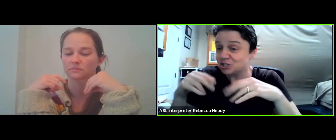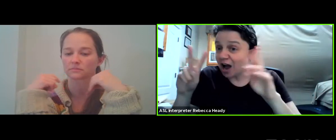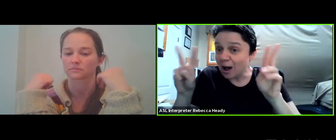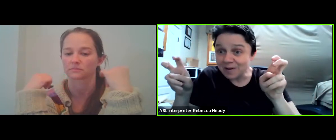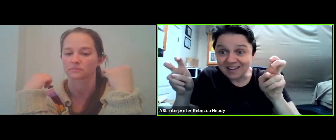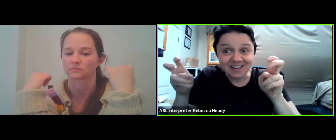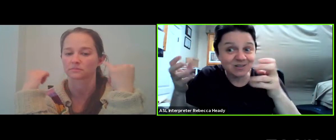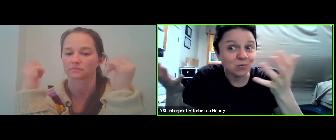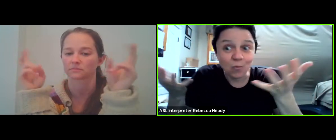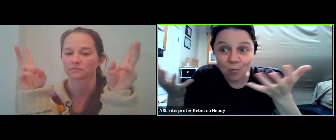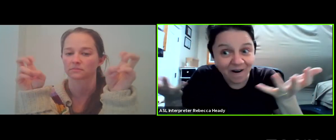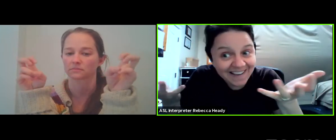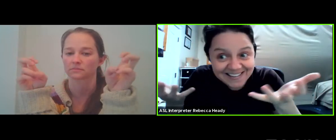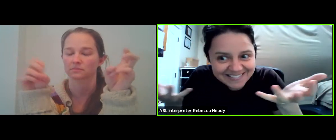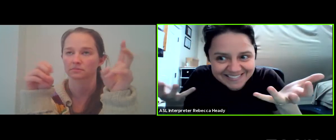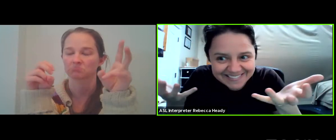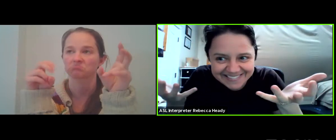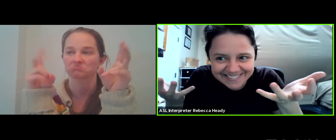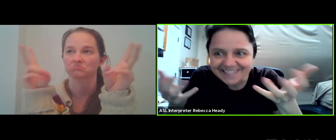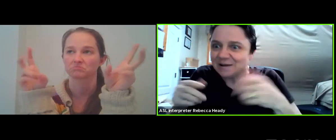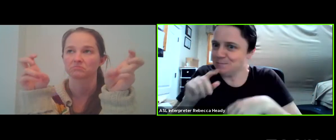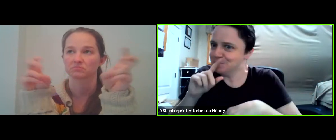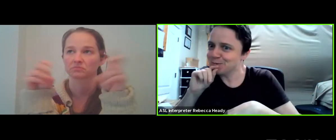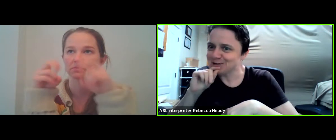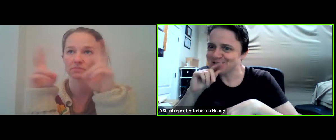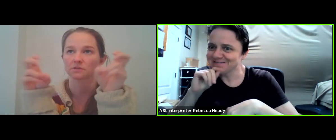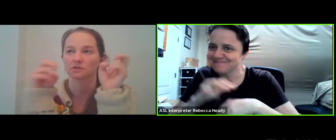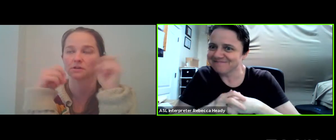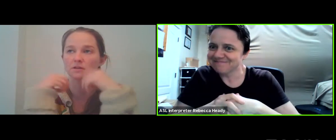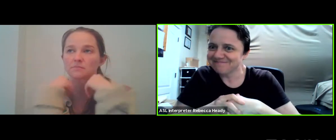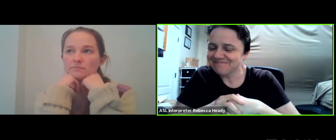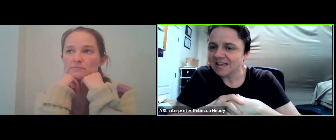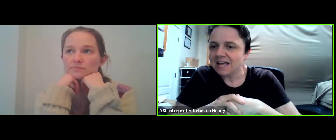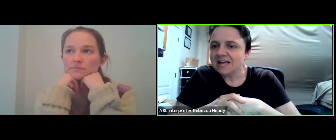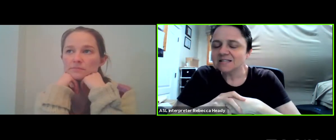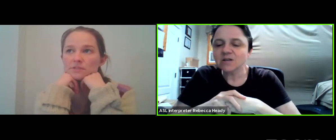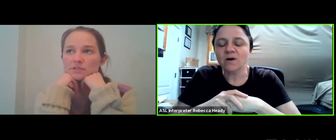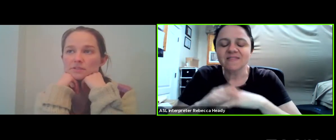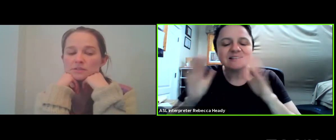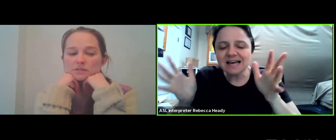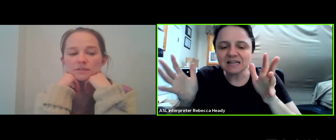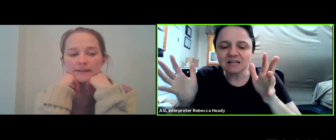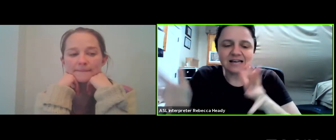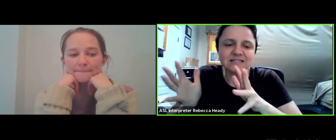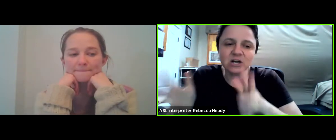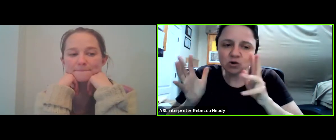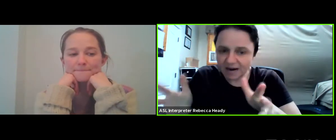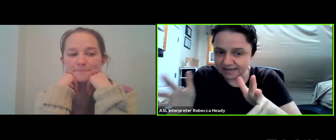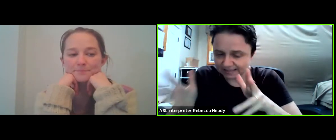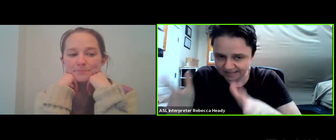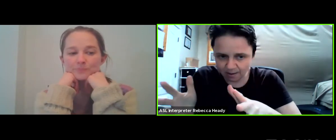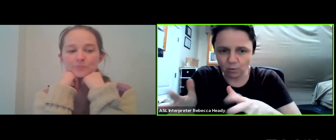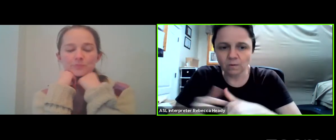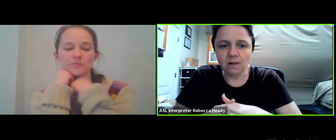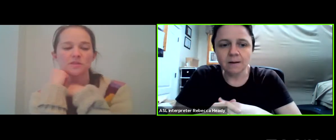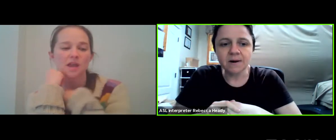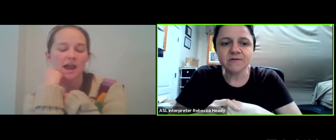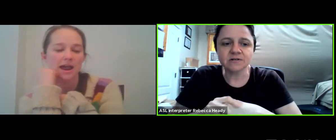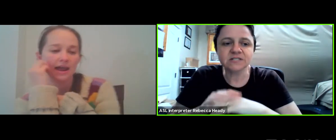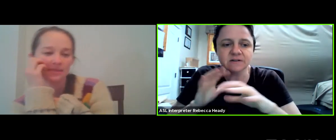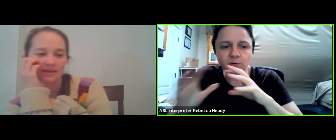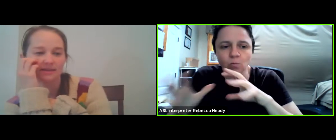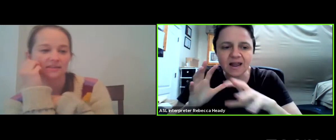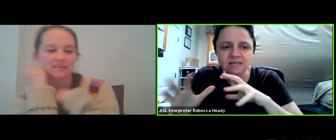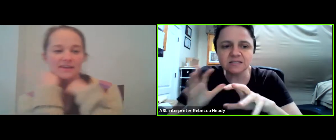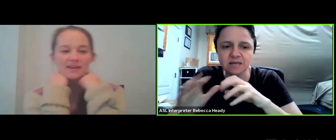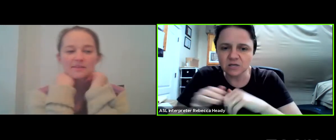today's topic is what? Birds. Okay. So that's not a great example, but